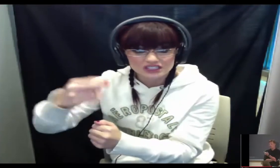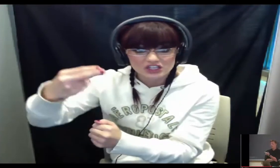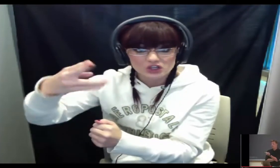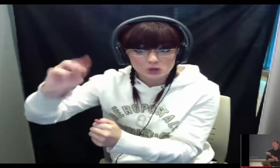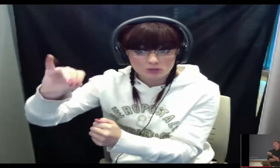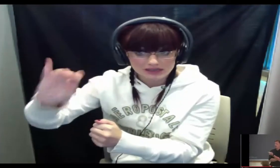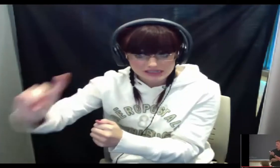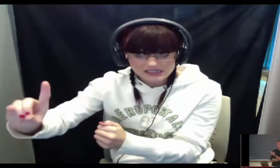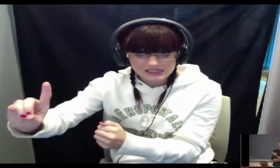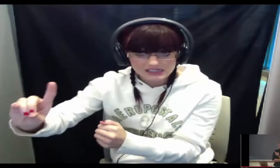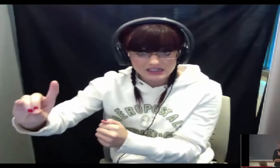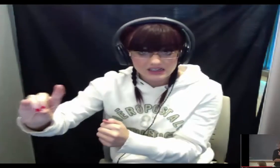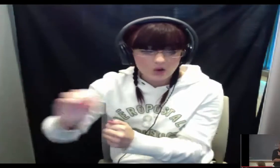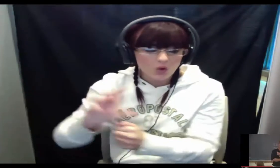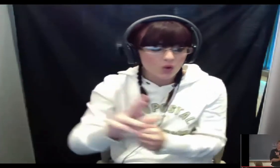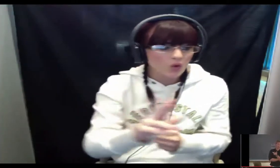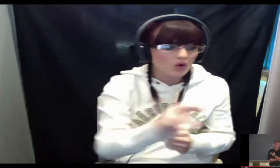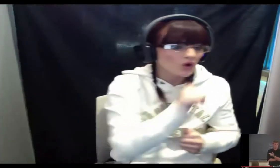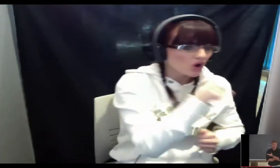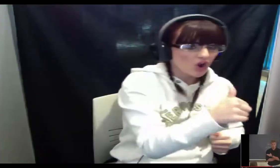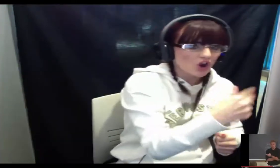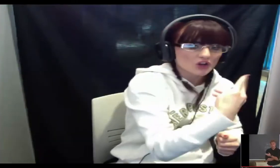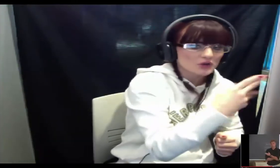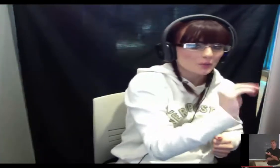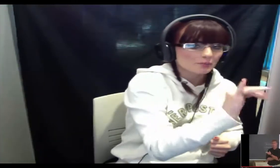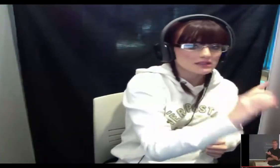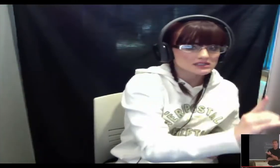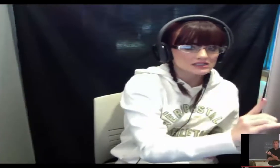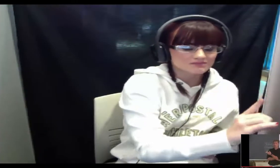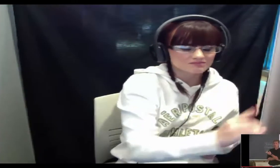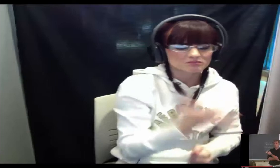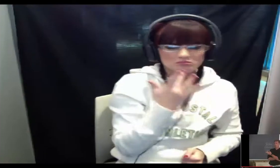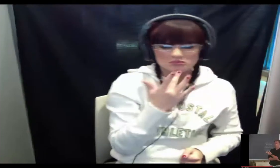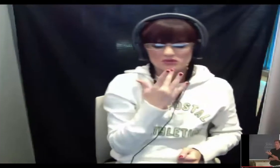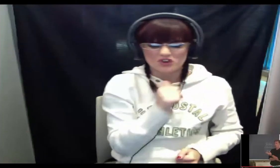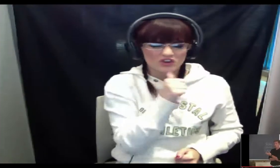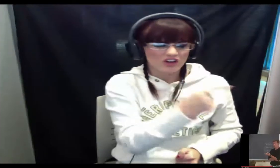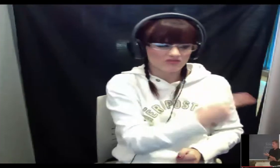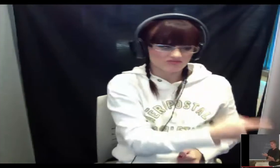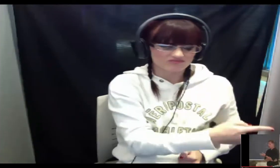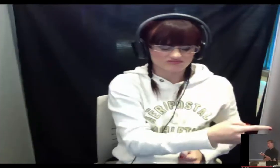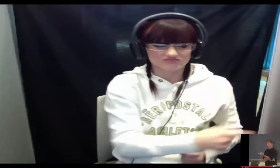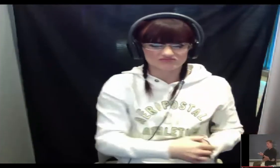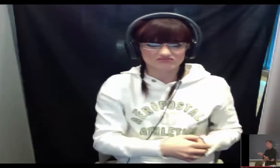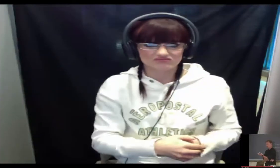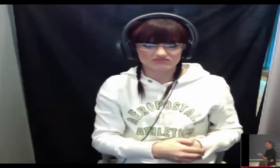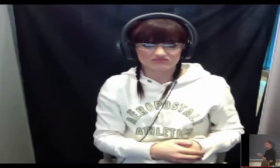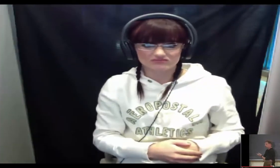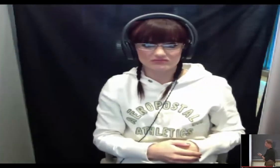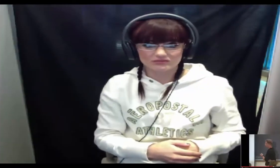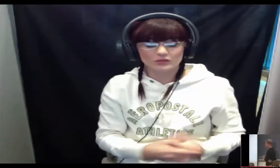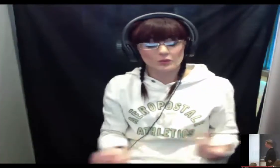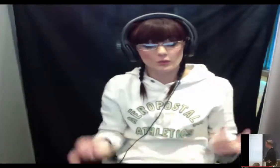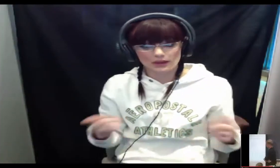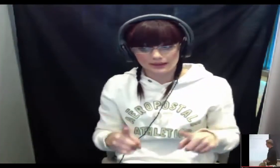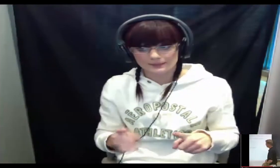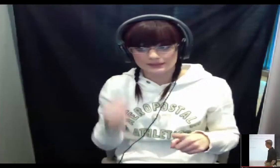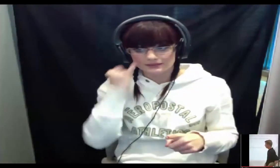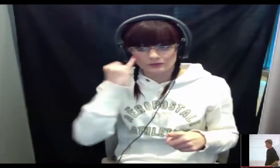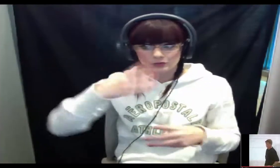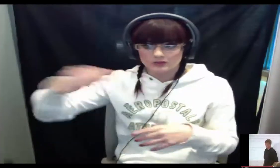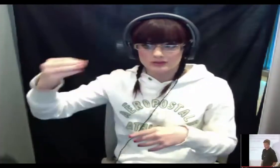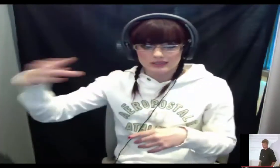sticky, muggy, it's not very comfortable. You sweat usually a lot more easily on humid days because there's a lot more moisture in the air.